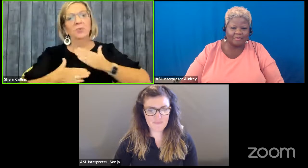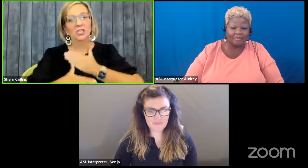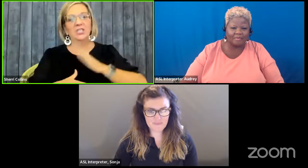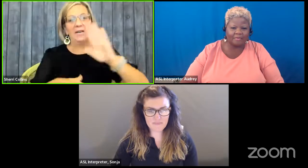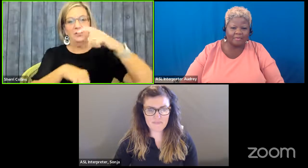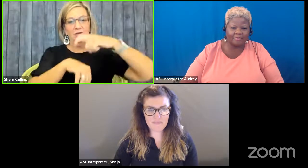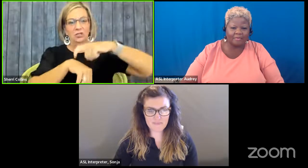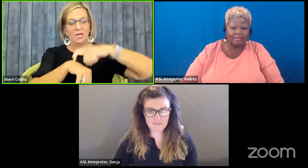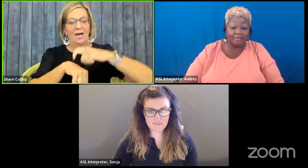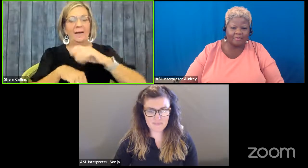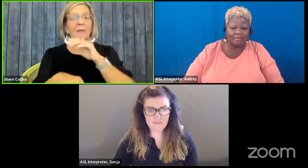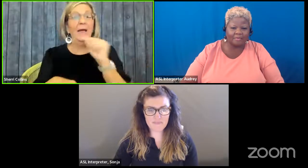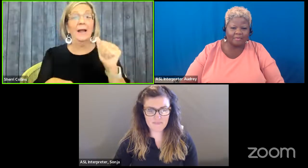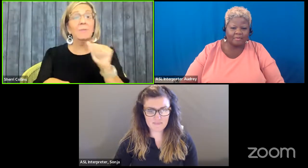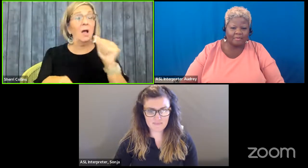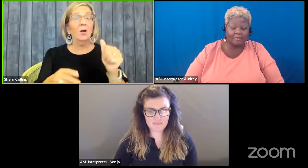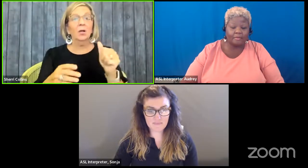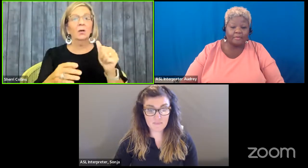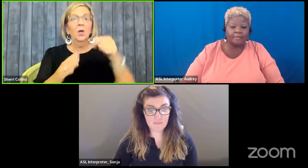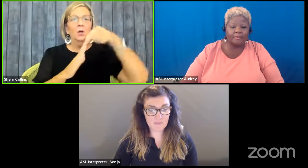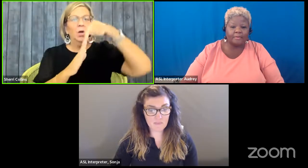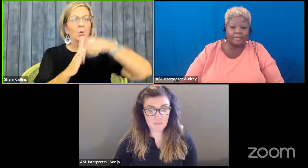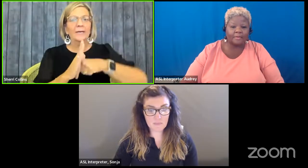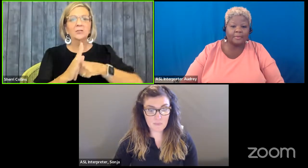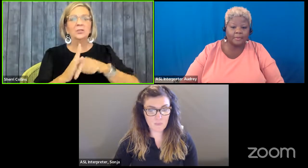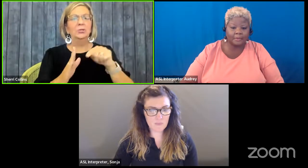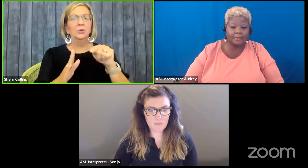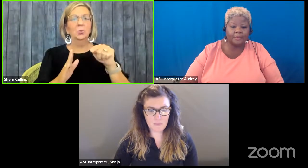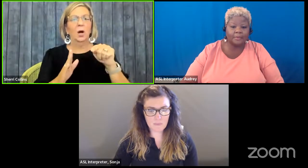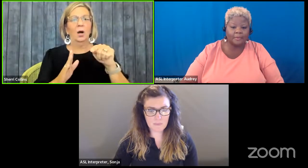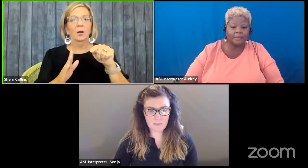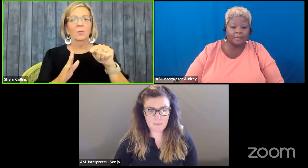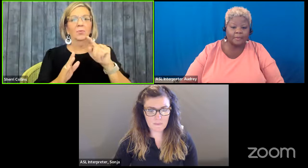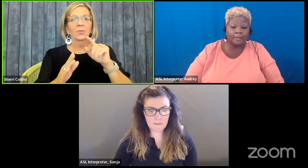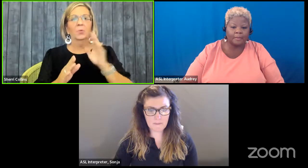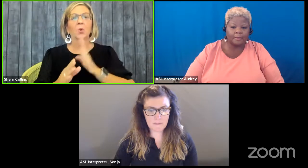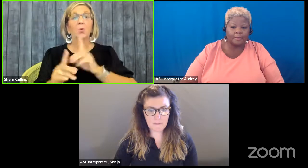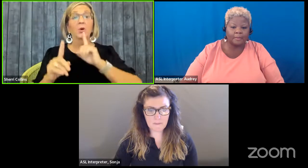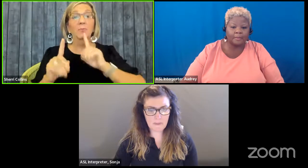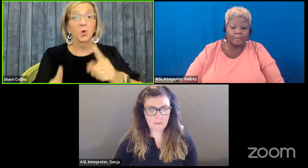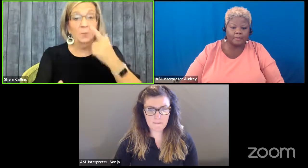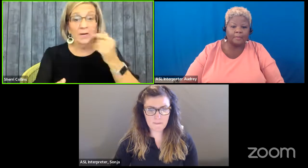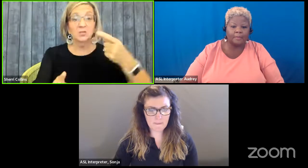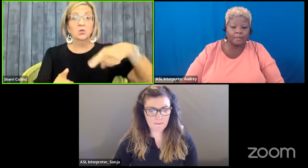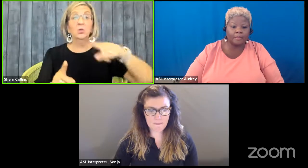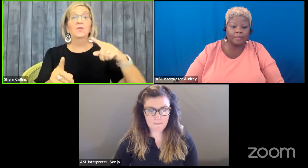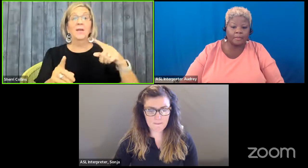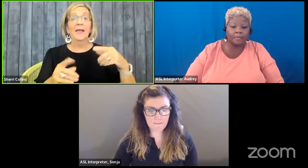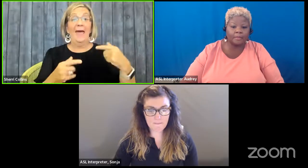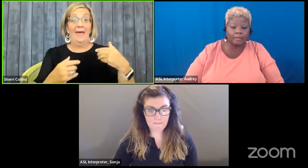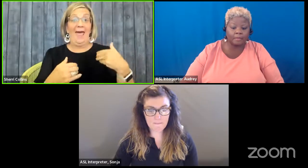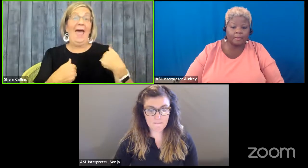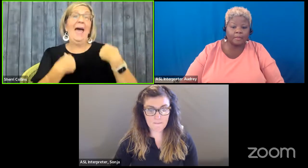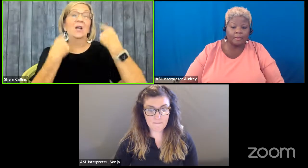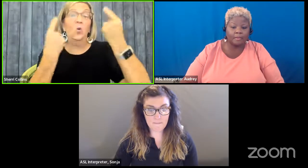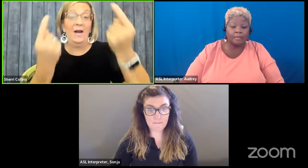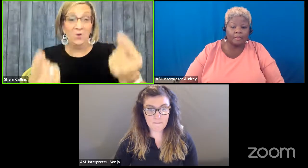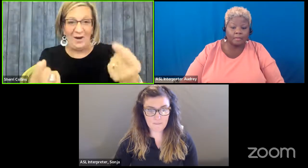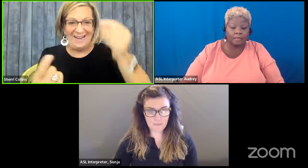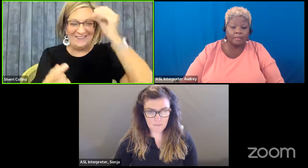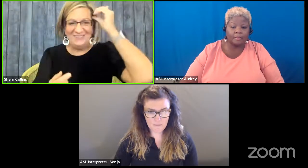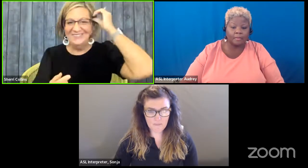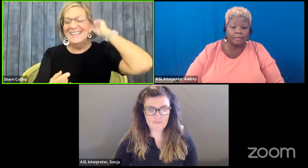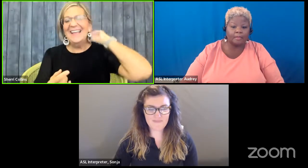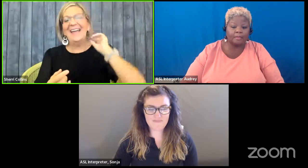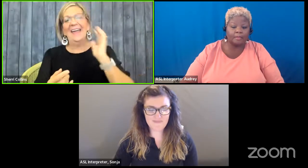really appreciate your time. And I'm not going to go into the board report because you had it quite